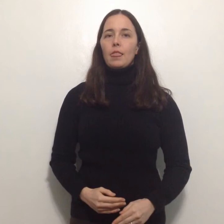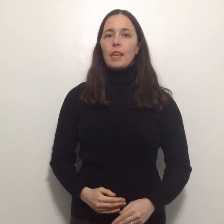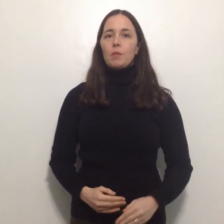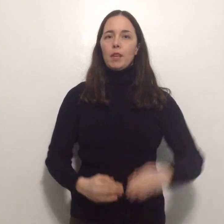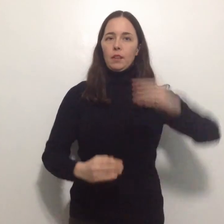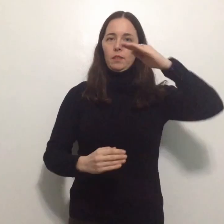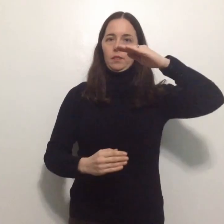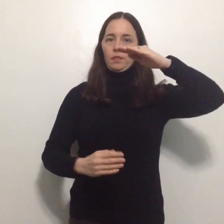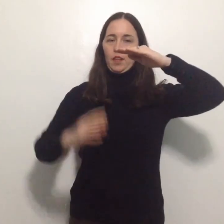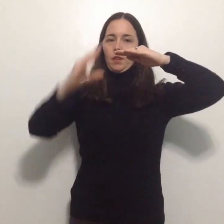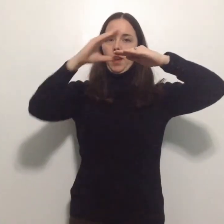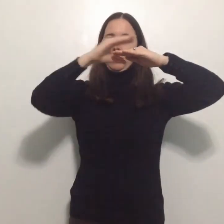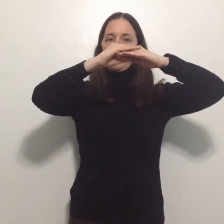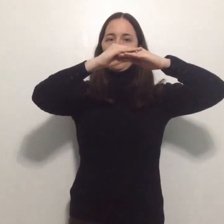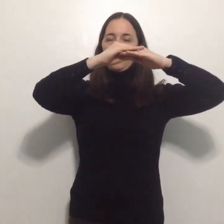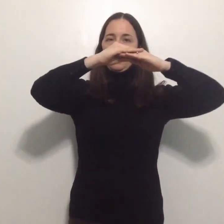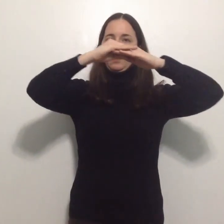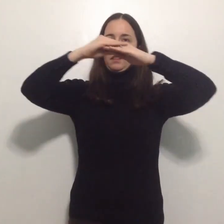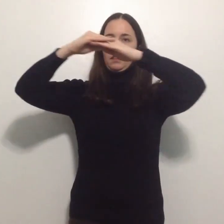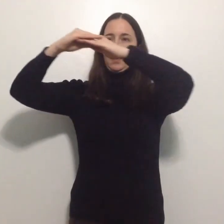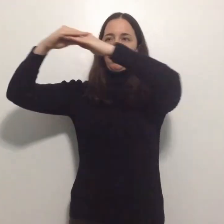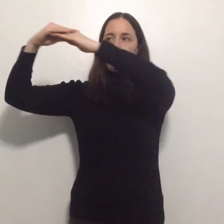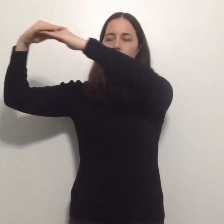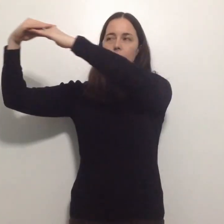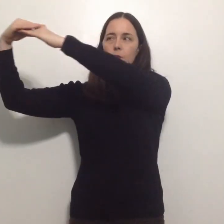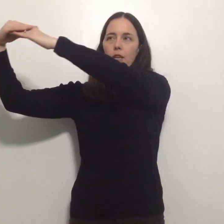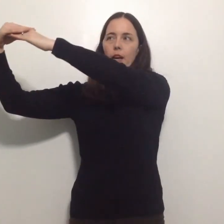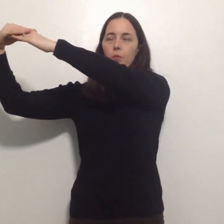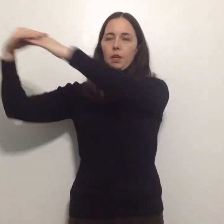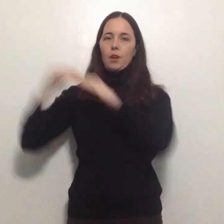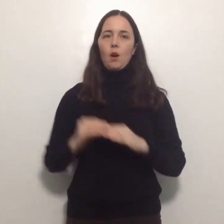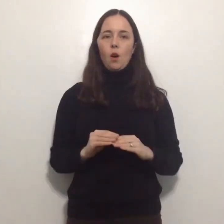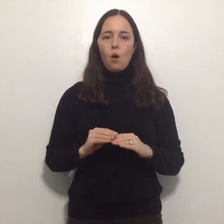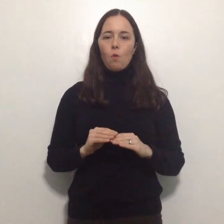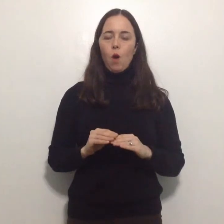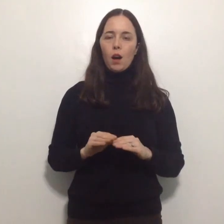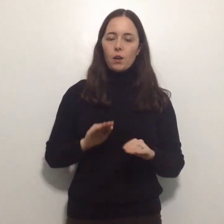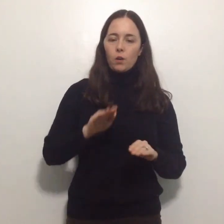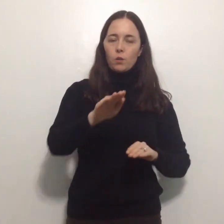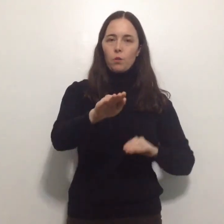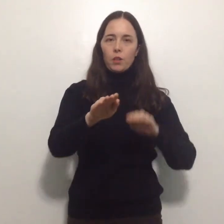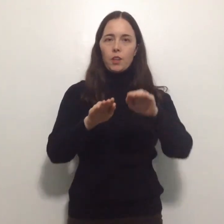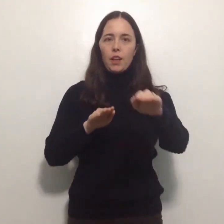Lead me, take the hand and pull it, lead me, guide me, walk your